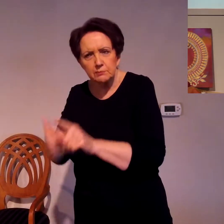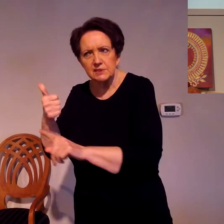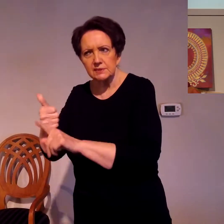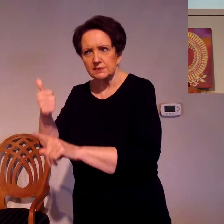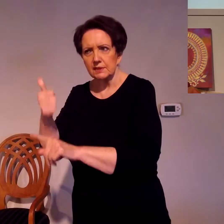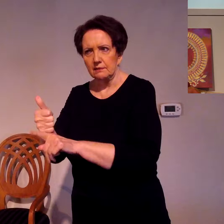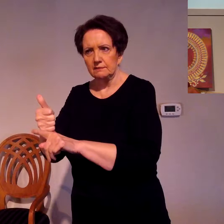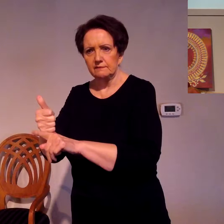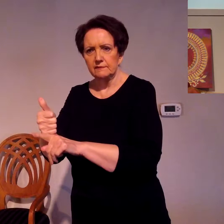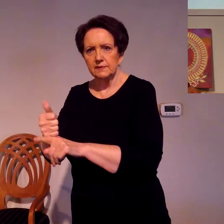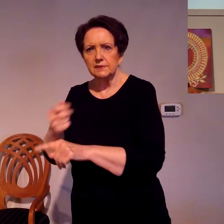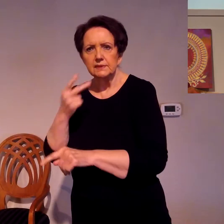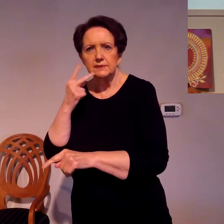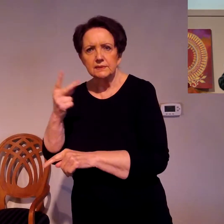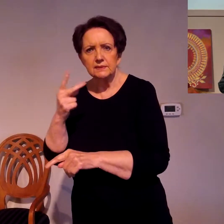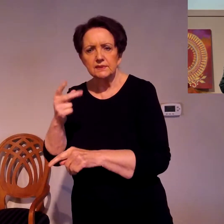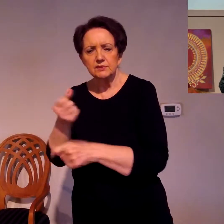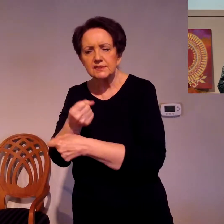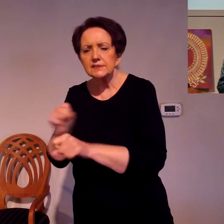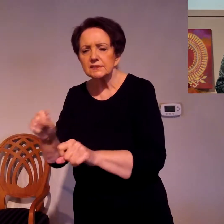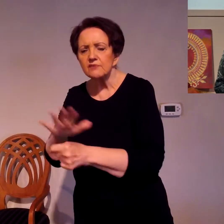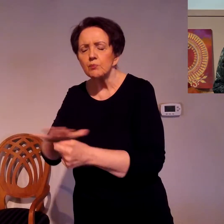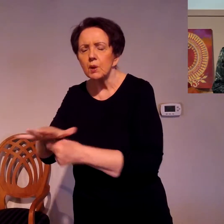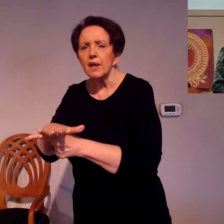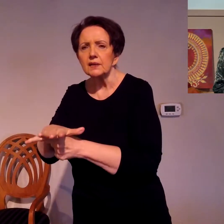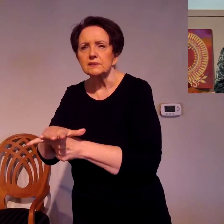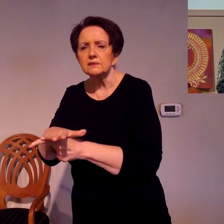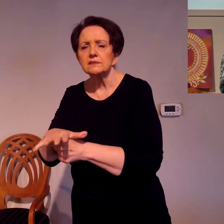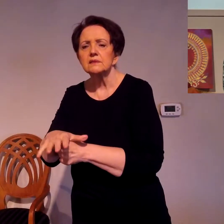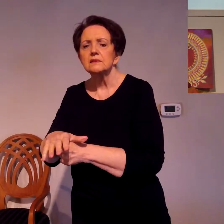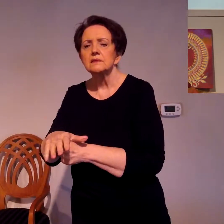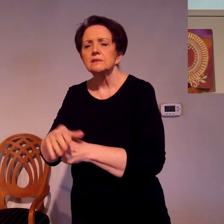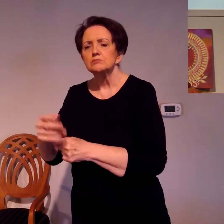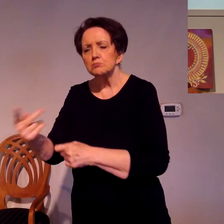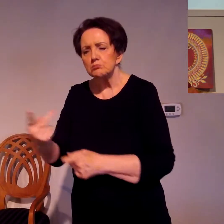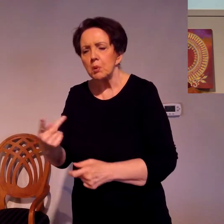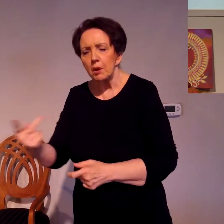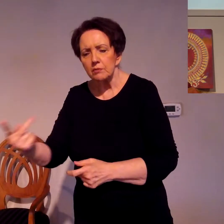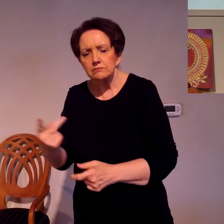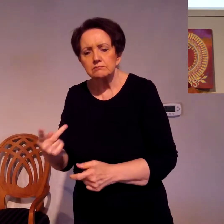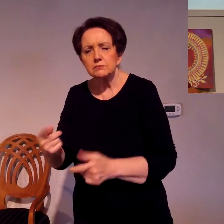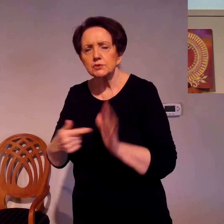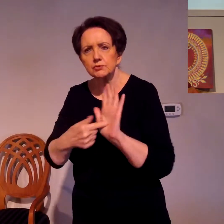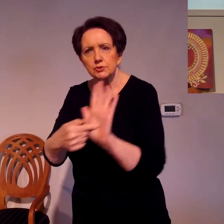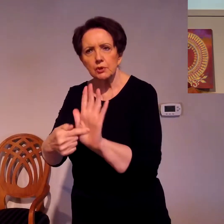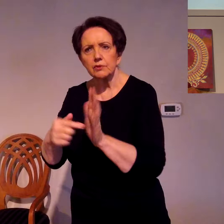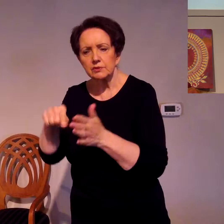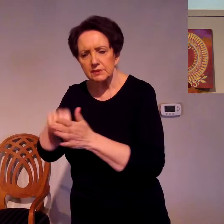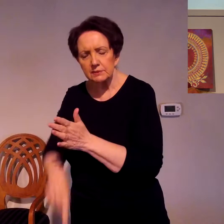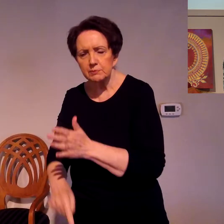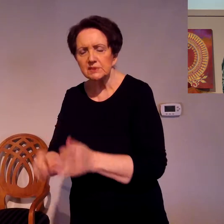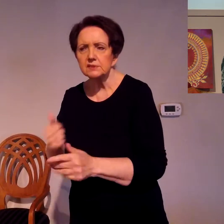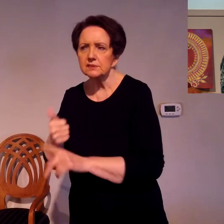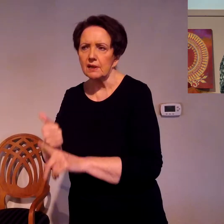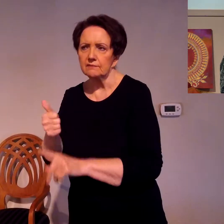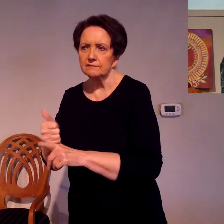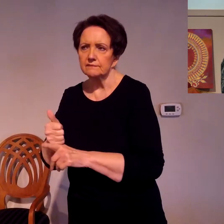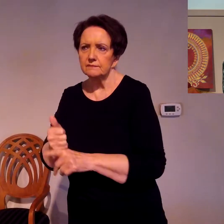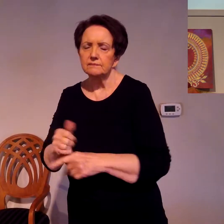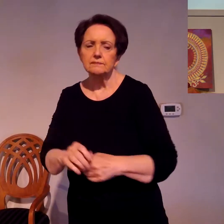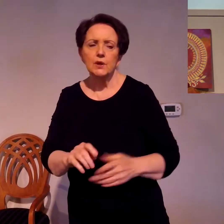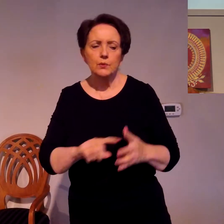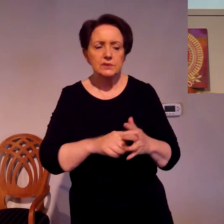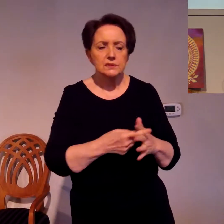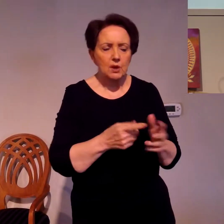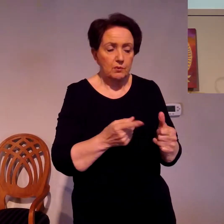safe space created where another person can show their deepest self. So most of us start out with the first level